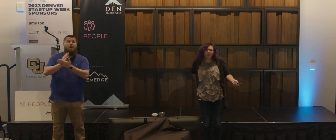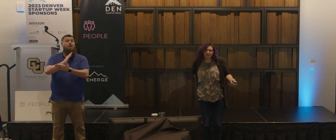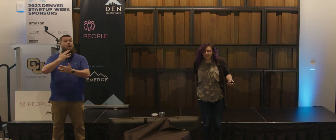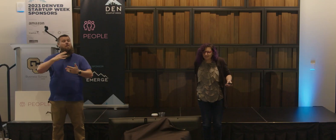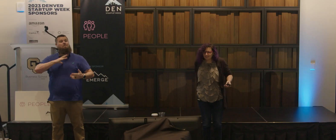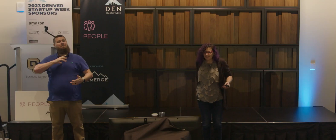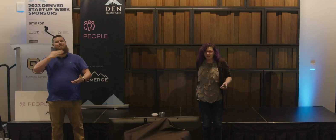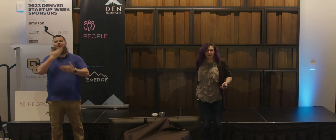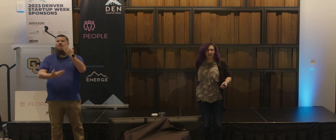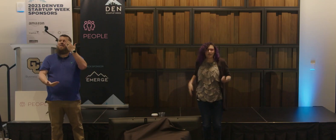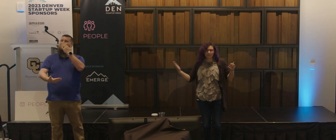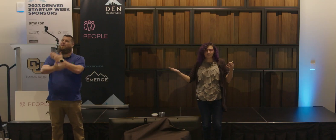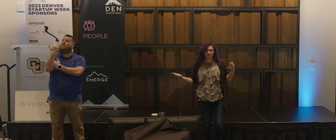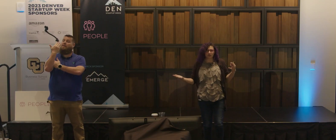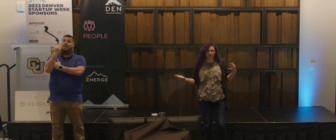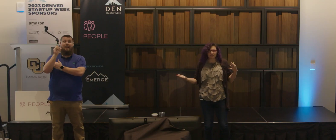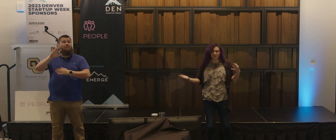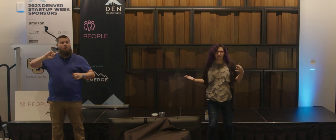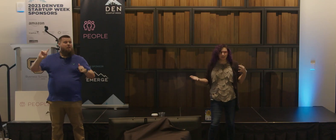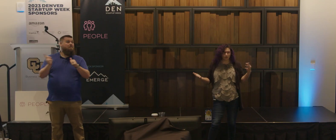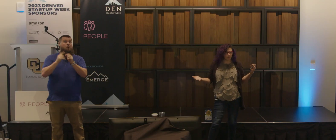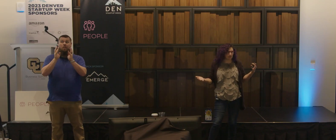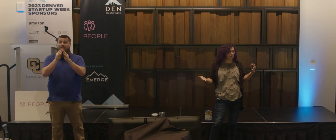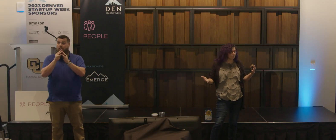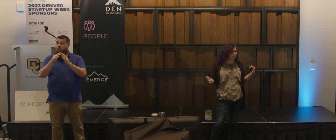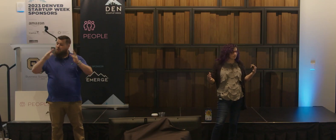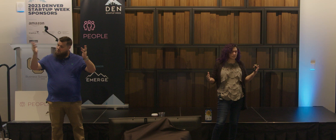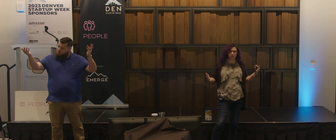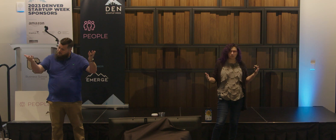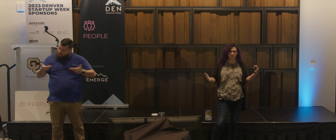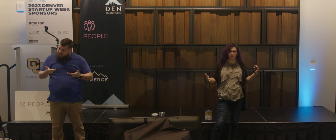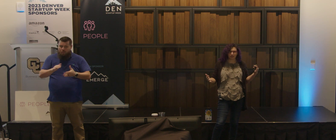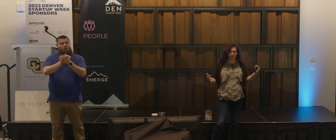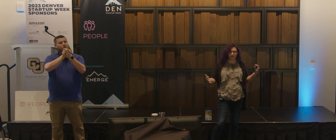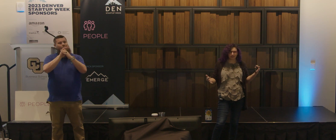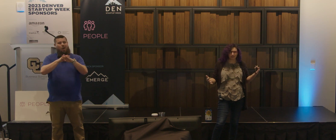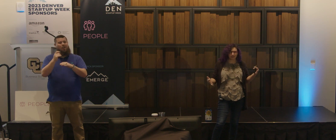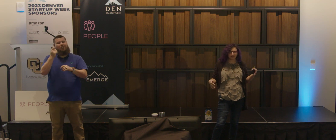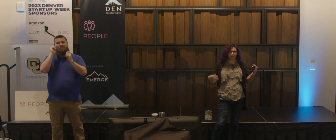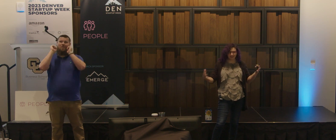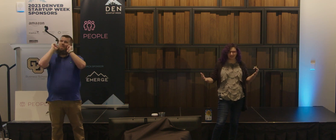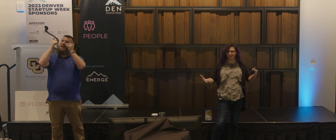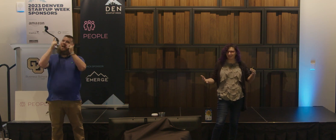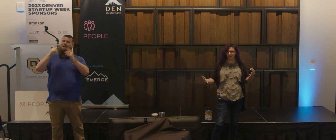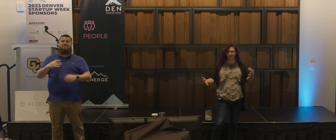Good morning. If this is your first session of the day, welcome. Congratulations on waking up and getting out of